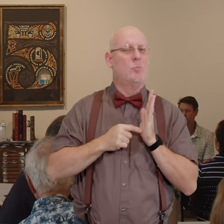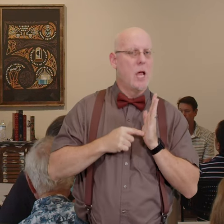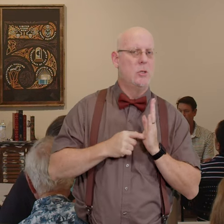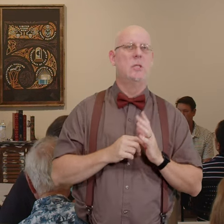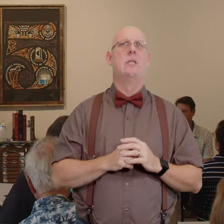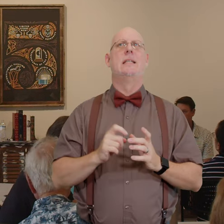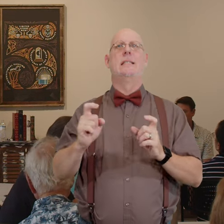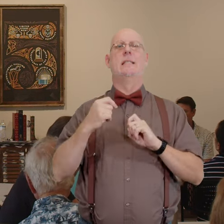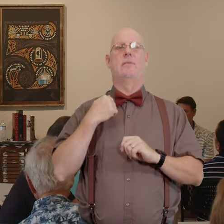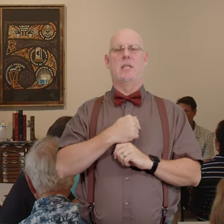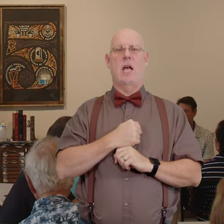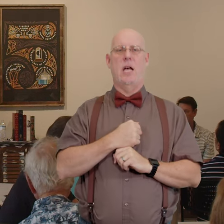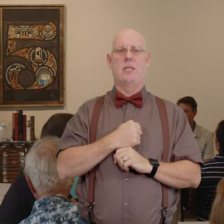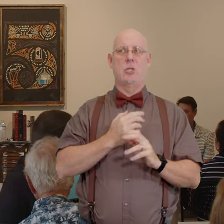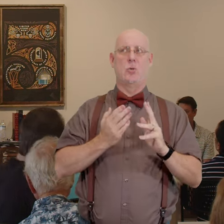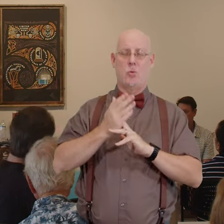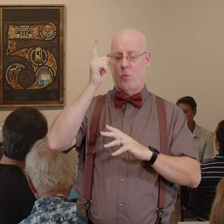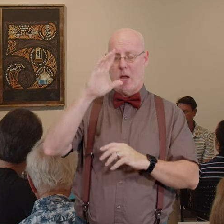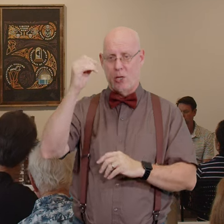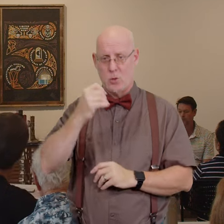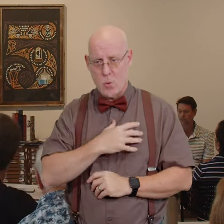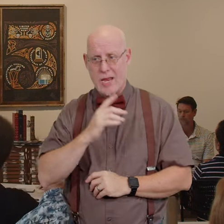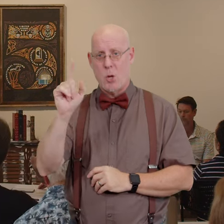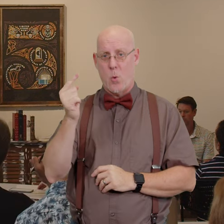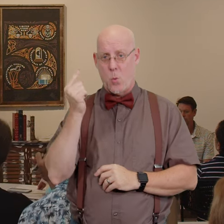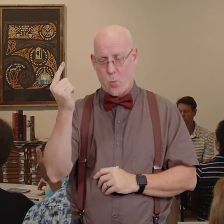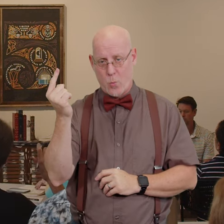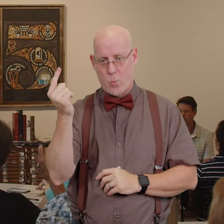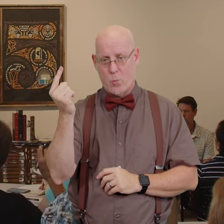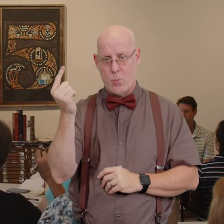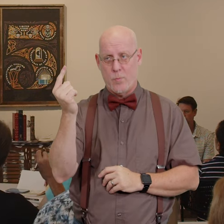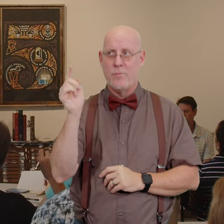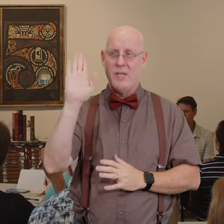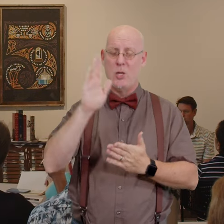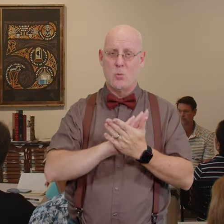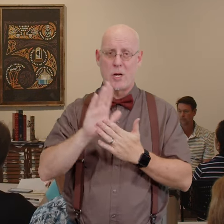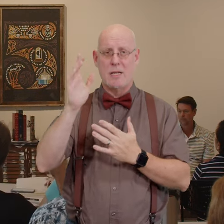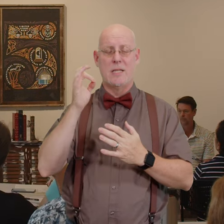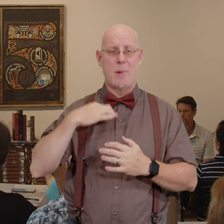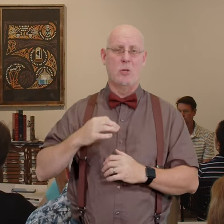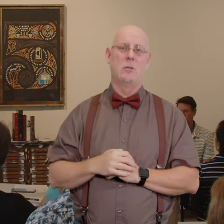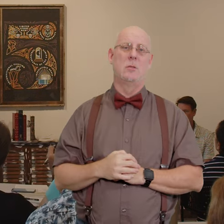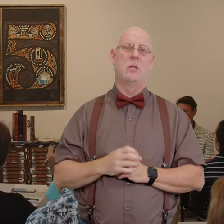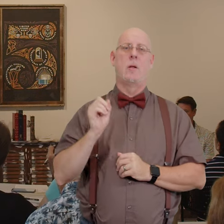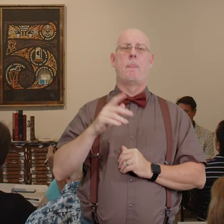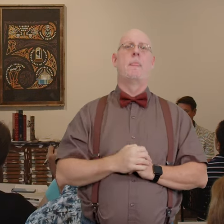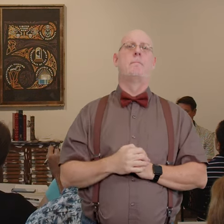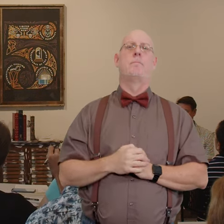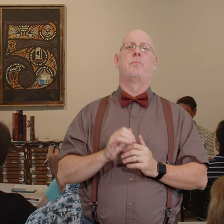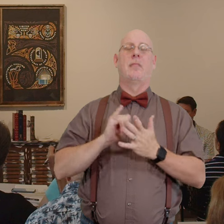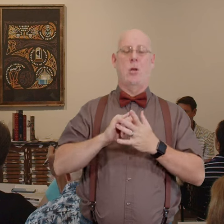merits, and he gives us, by God's grace alone, his righteousness or his merits.